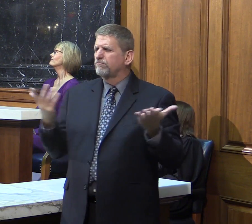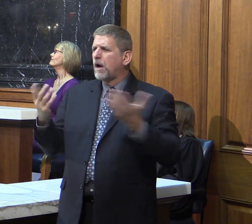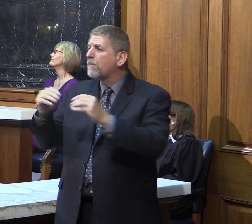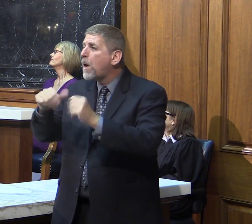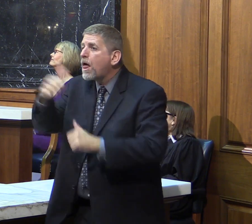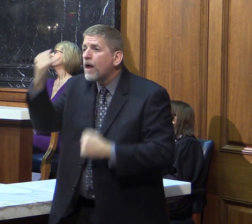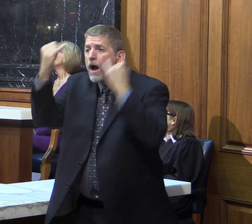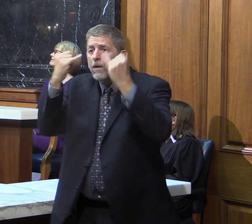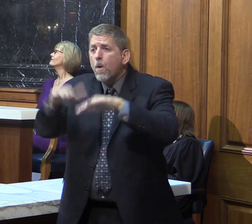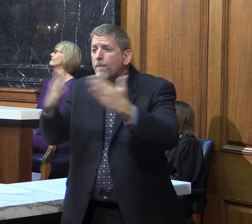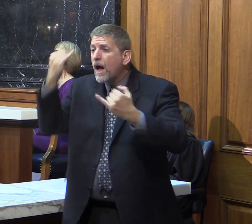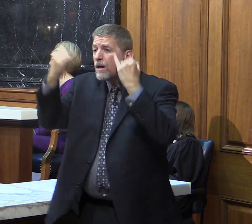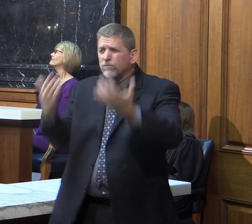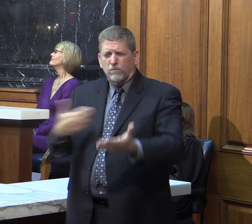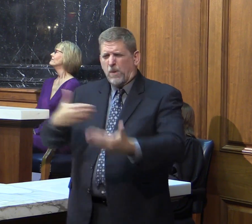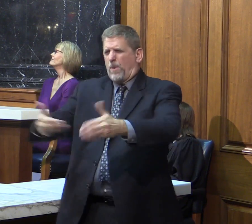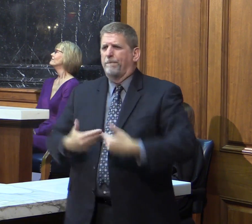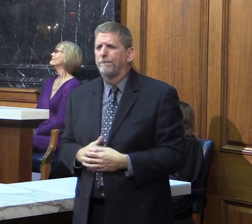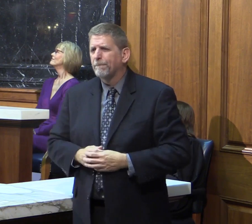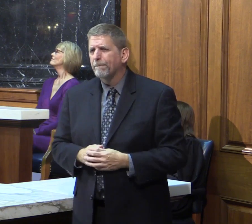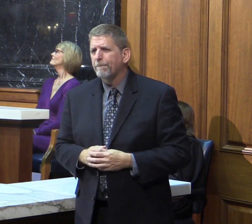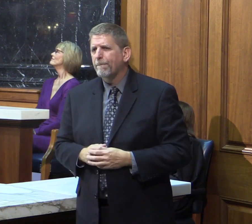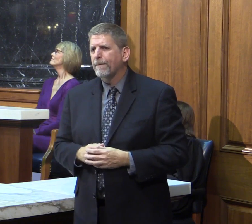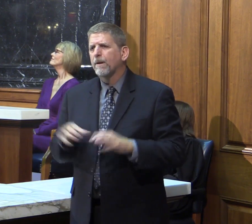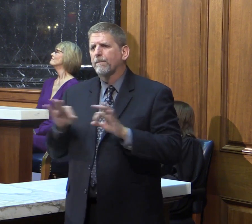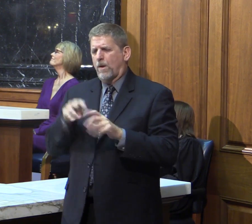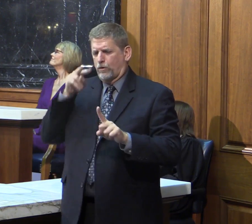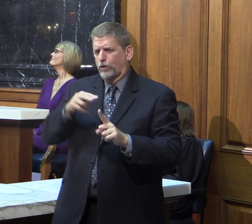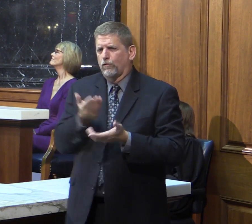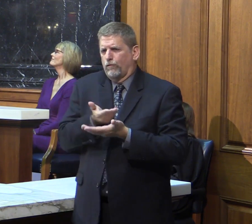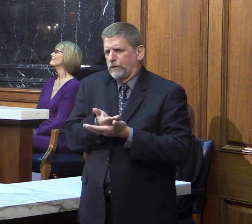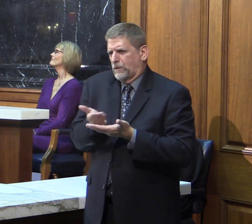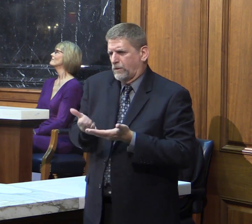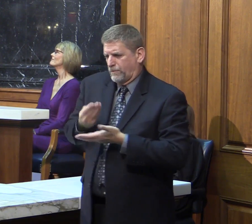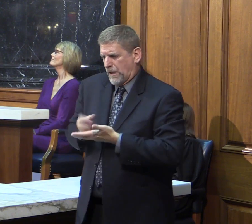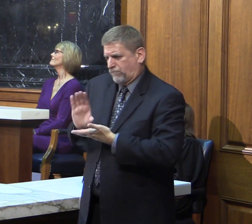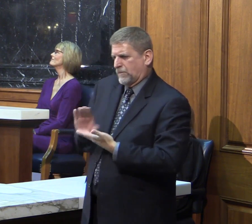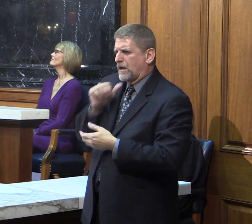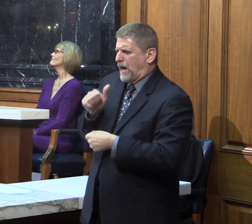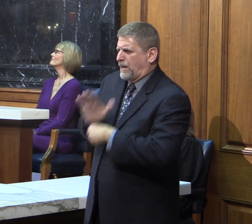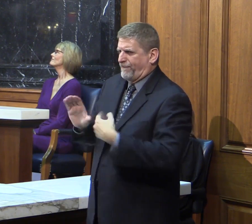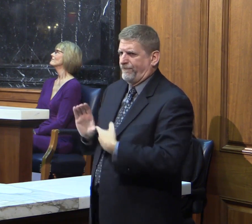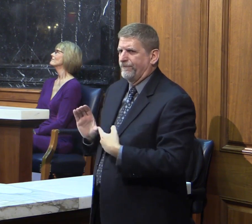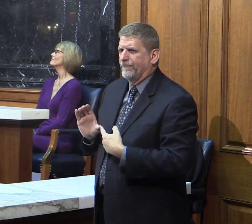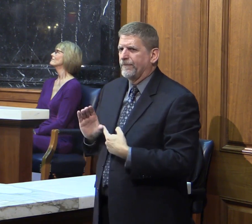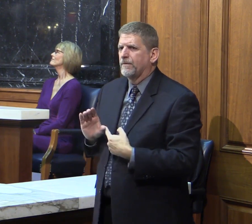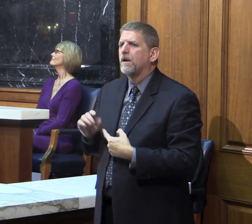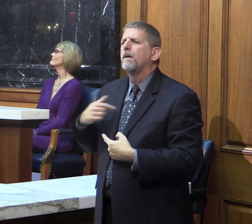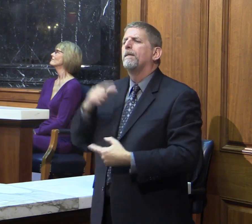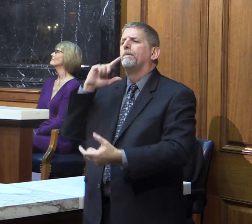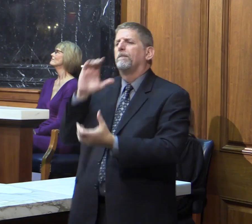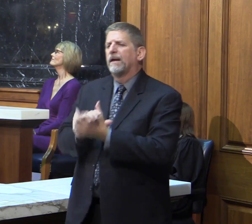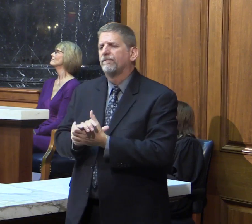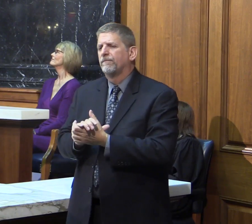fact is, the existing sources of revenue are just not keeping up. Now, I'm a believer that every time you